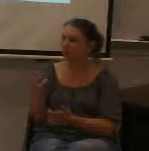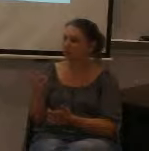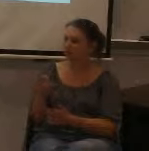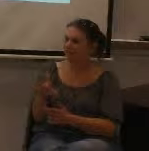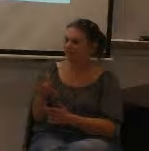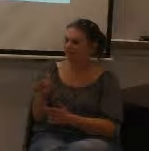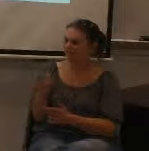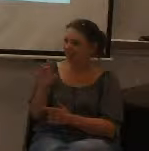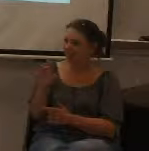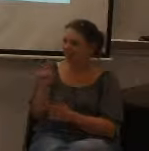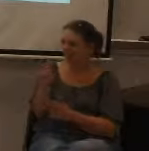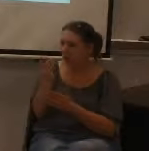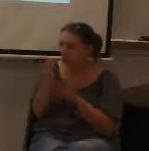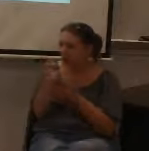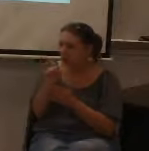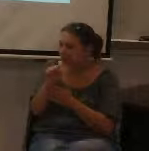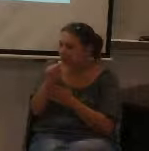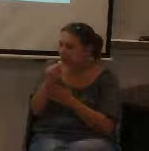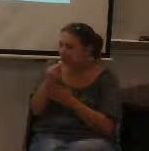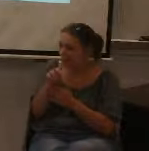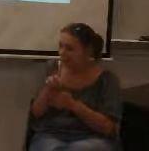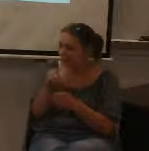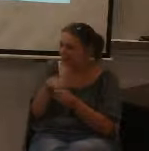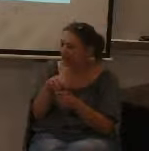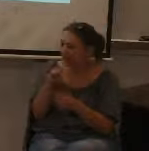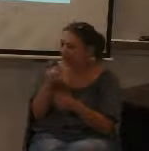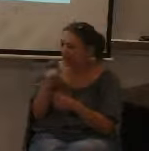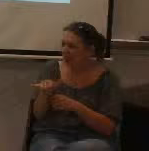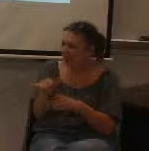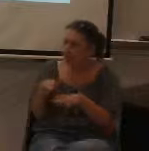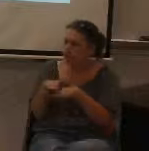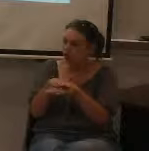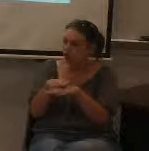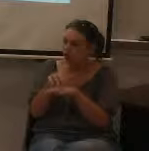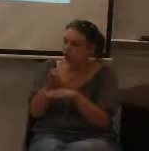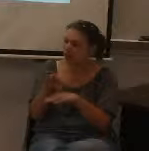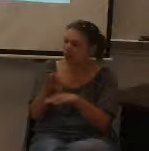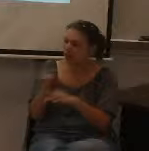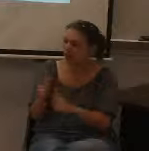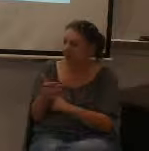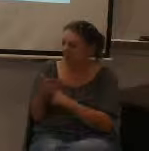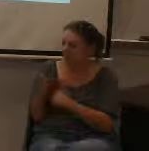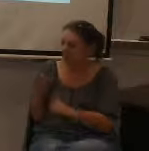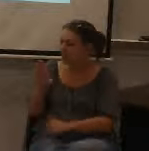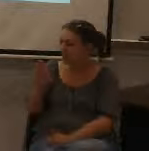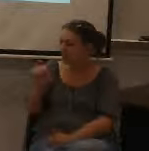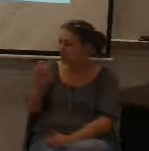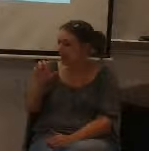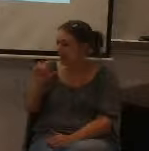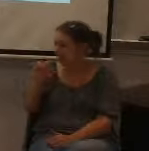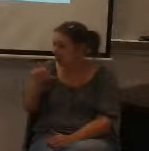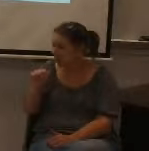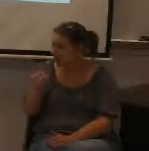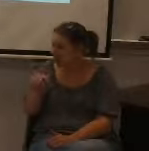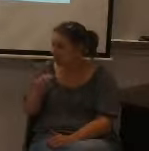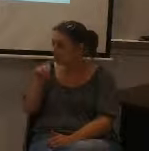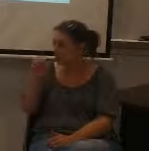clay, surfaces of organisms, bacteria are about that size, maybe zooplankton.